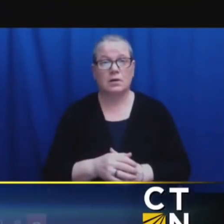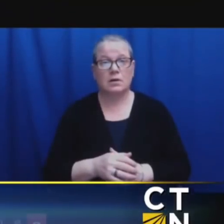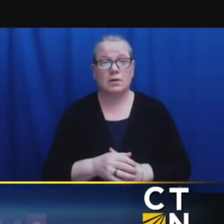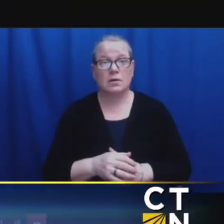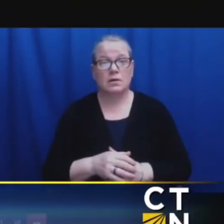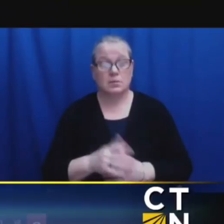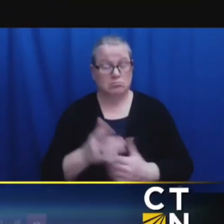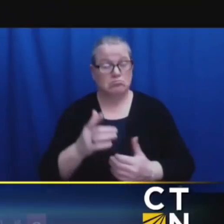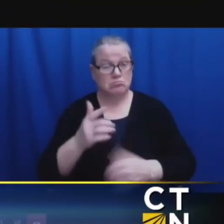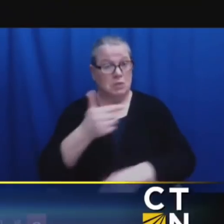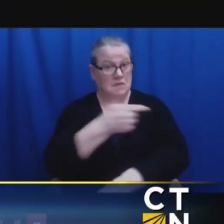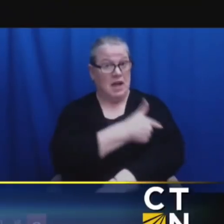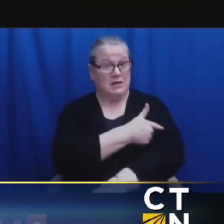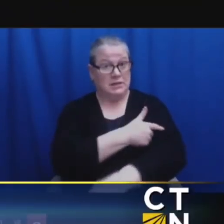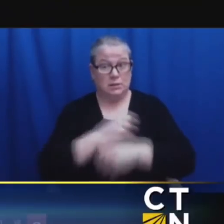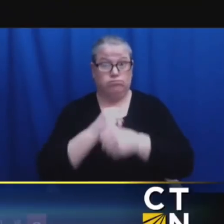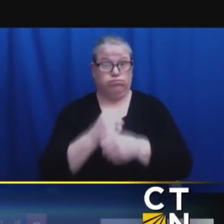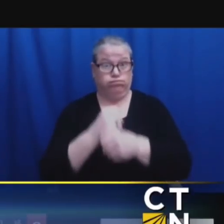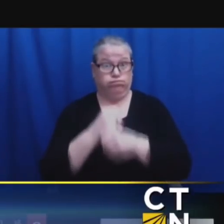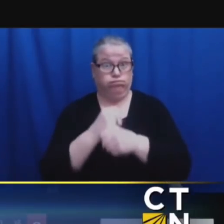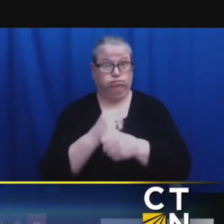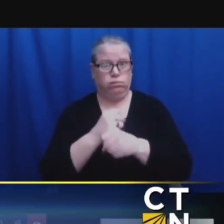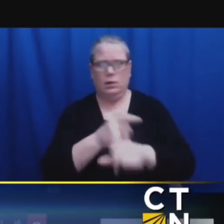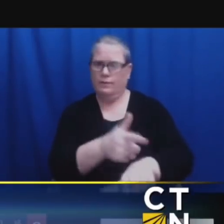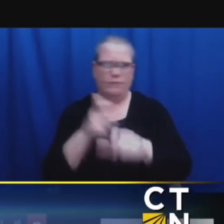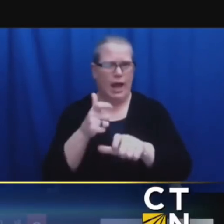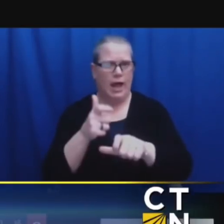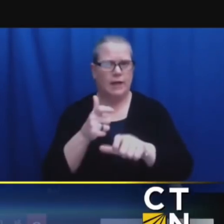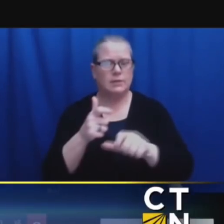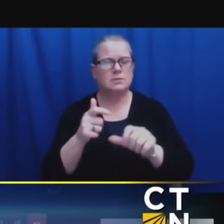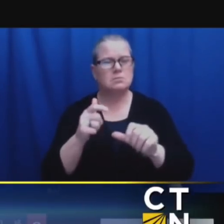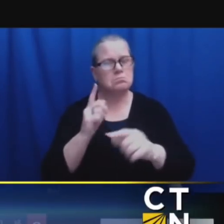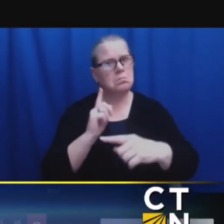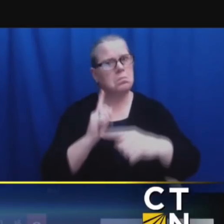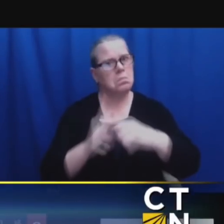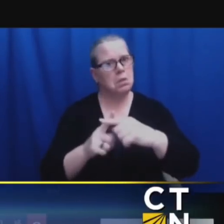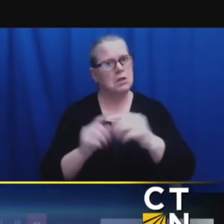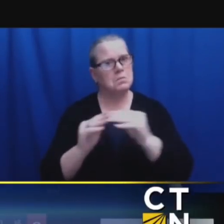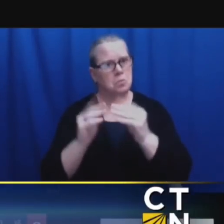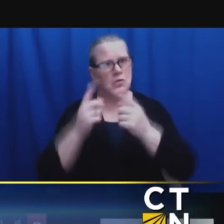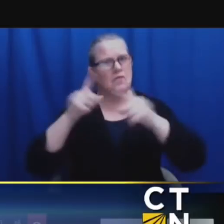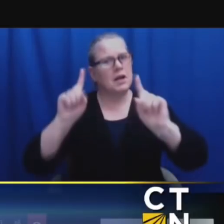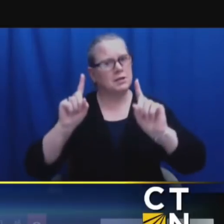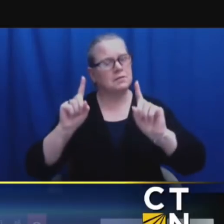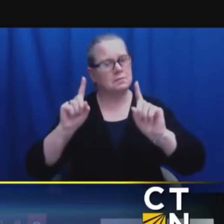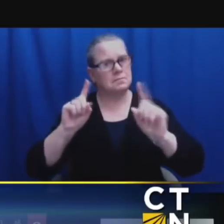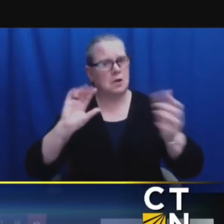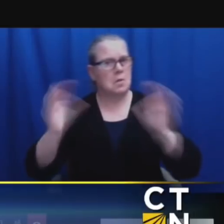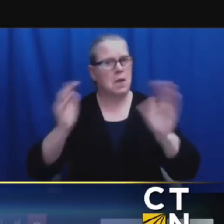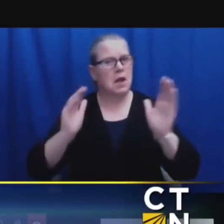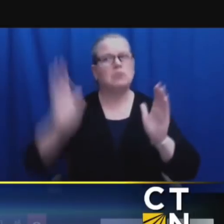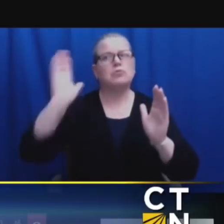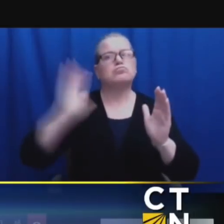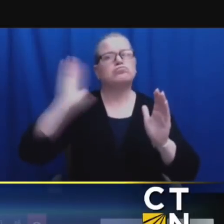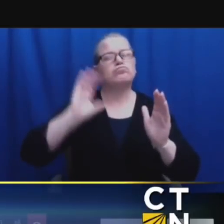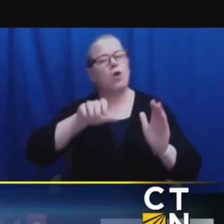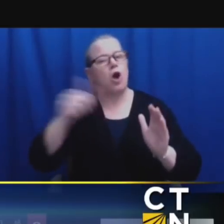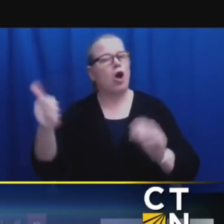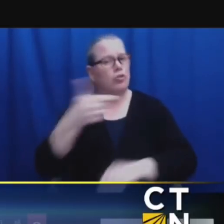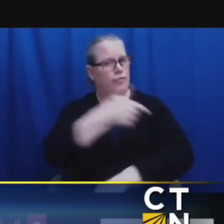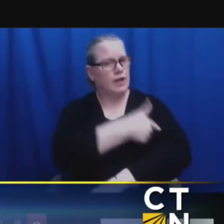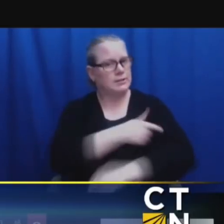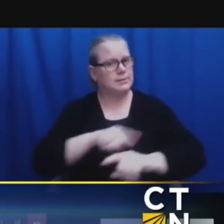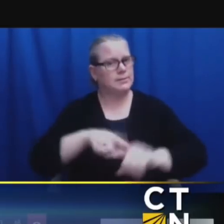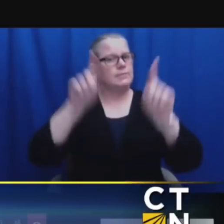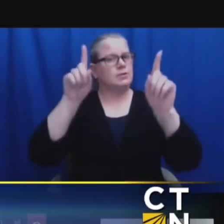are produced, and they're more effective, you're saying, than other vaccines have been. What, in your mind, we talk a lot about what makes the